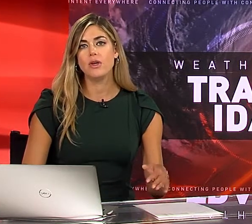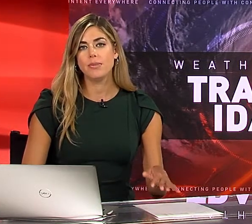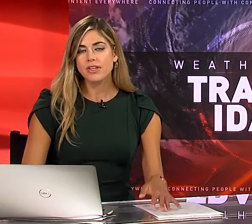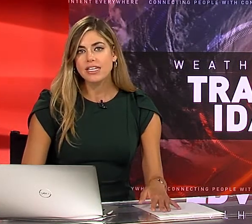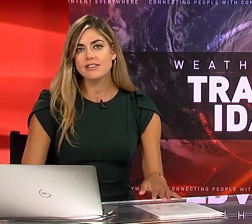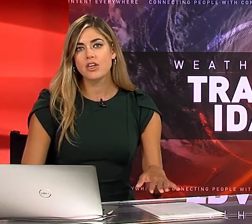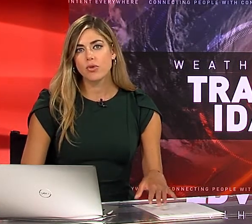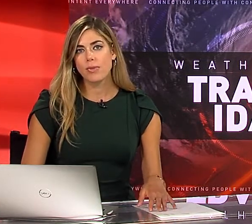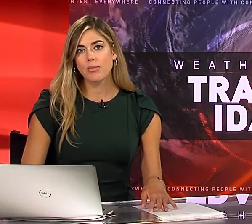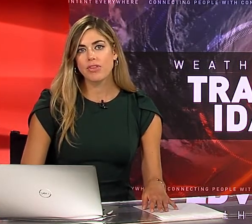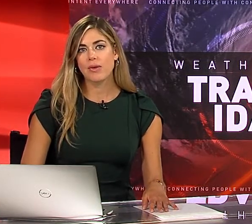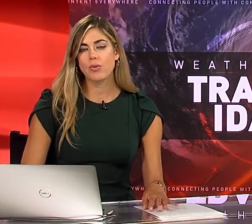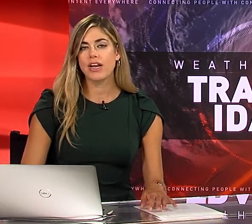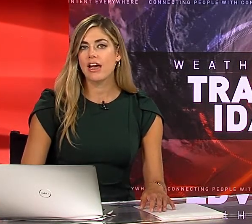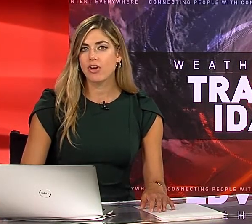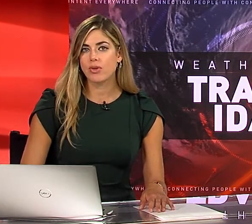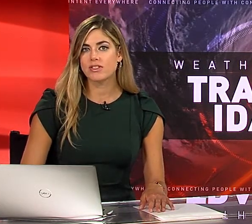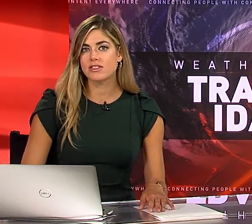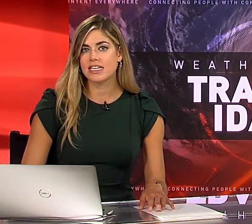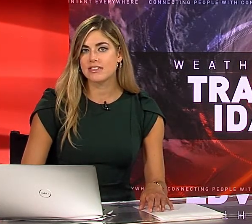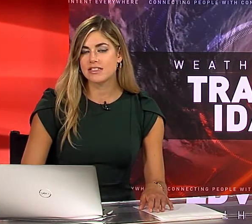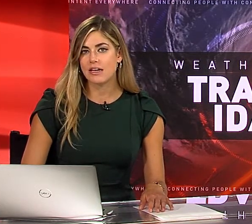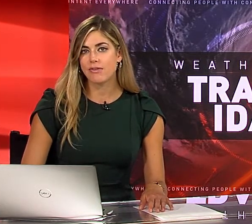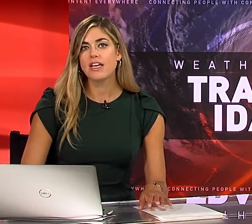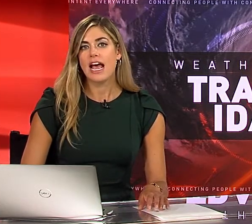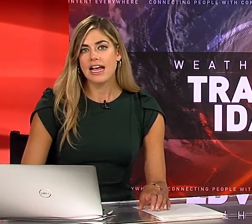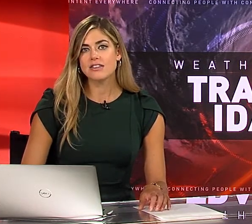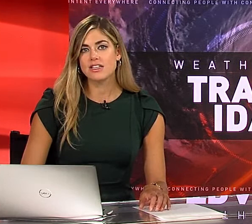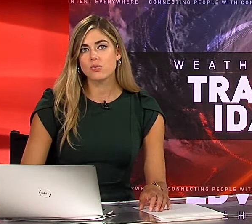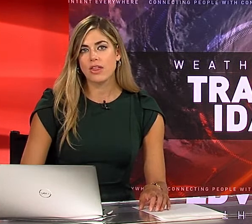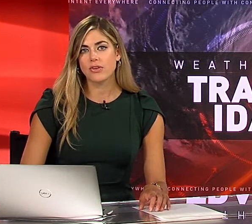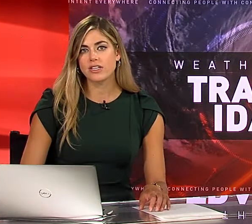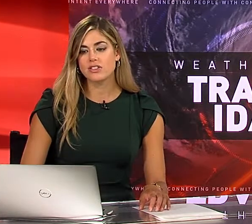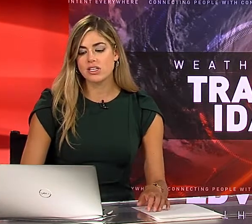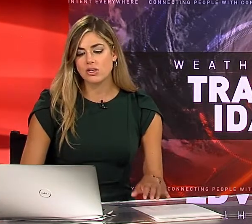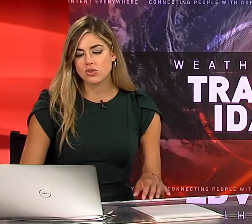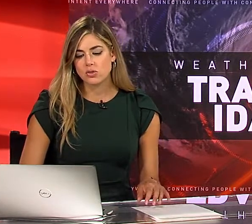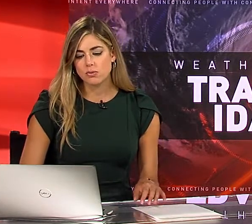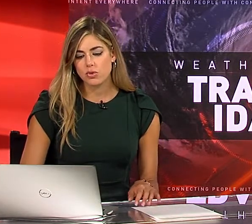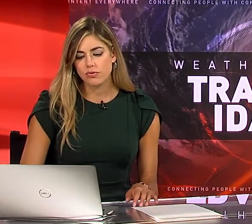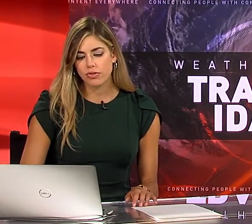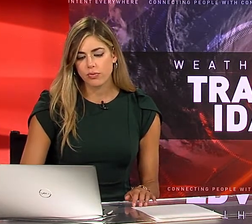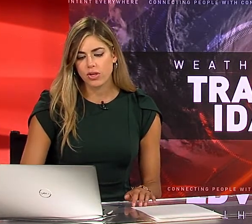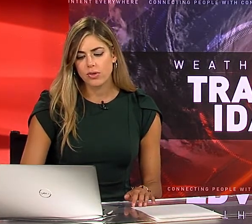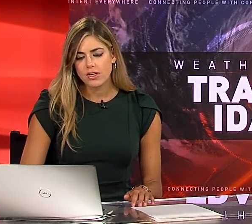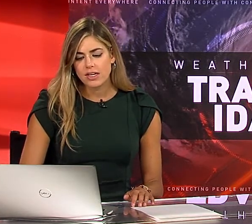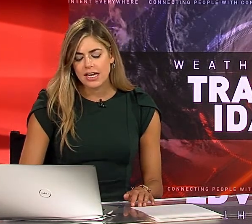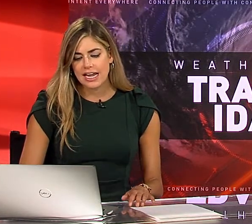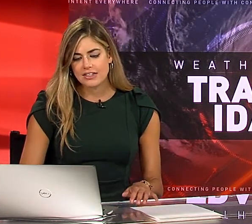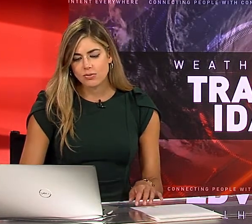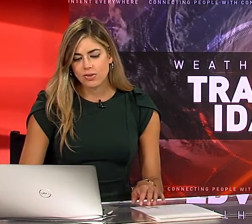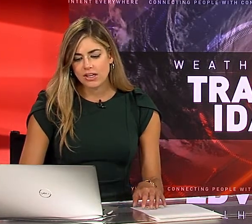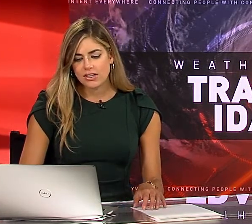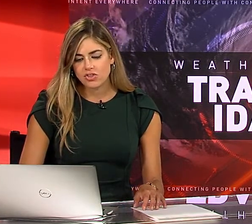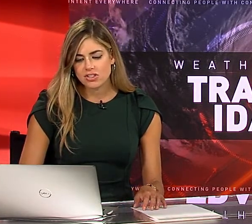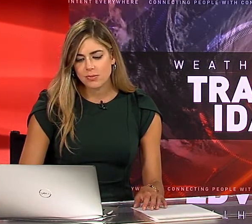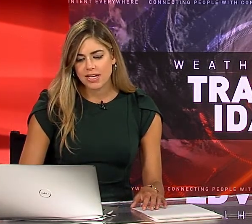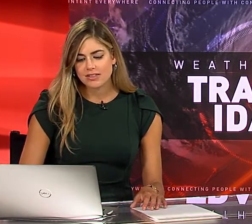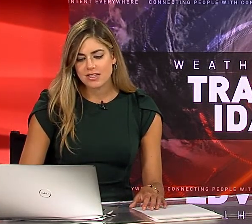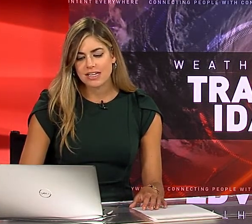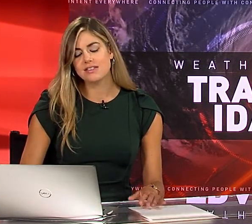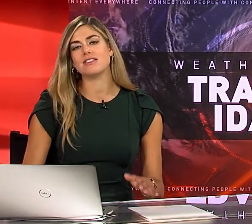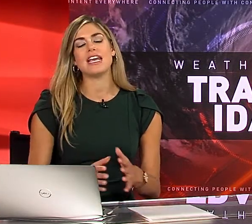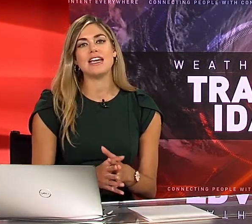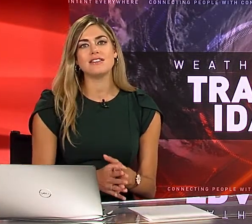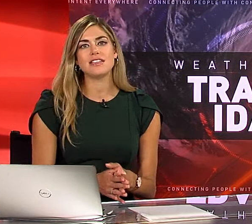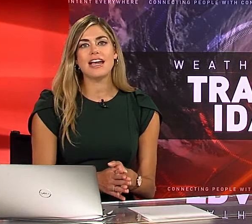drown. Please remember that. We want everyone to stay safe as this weather continues to move through. And really just the